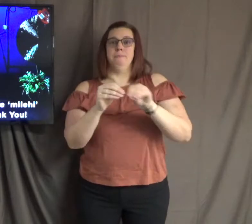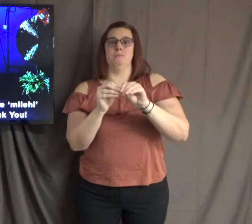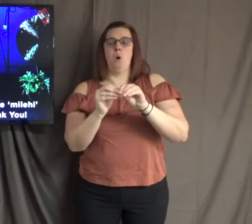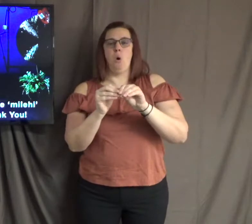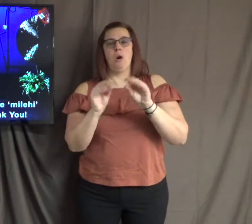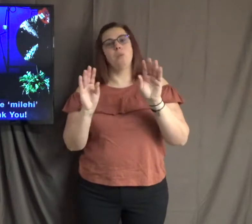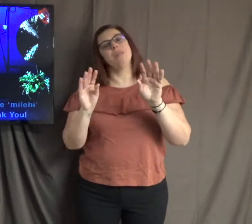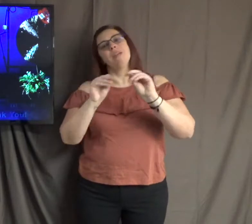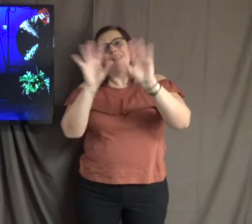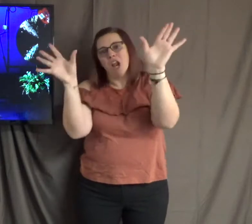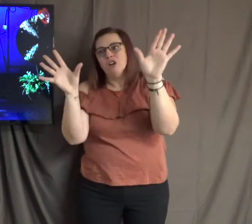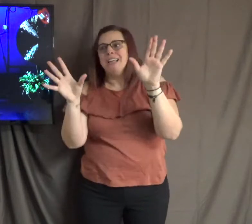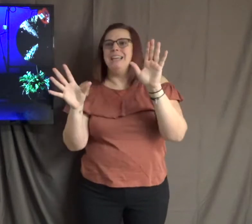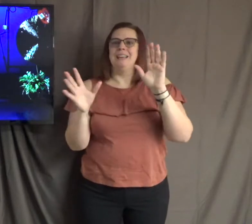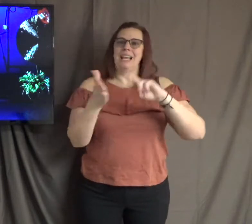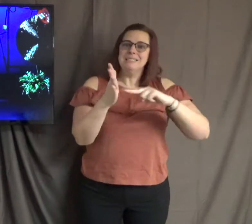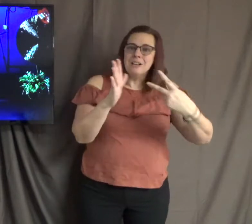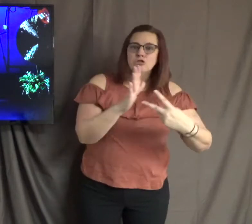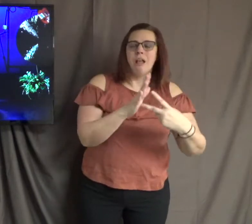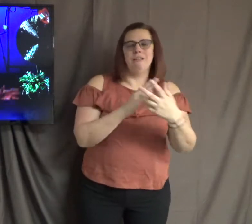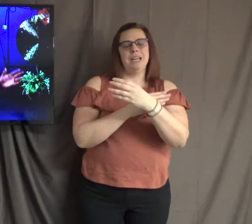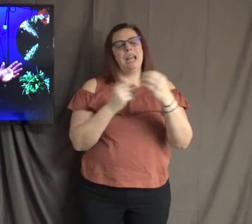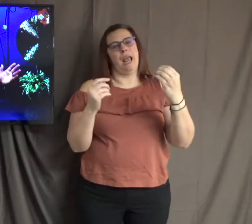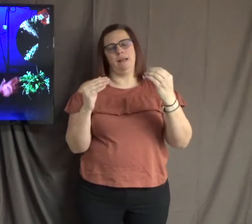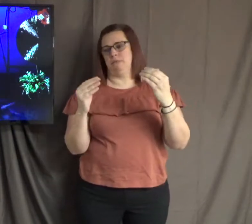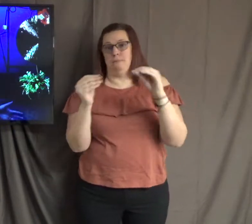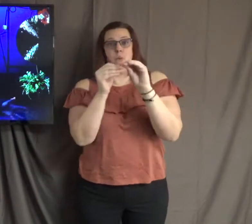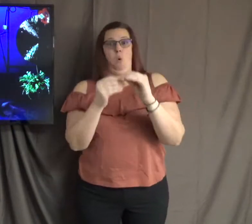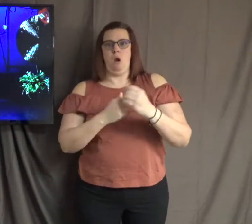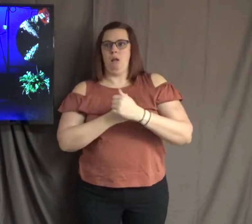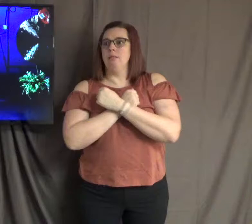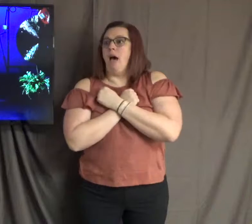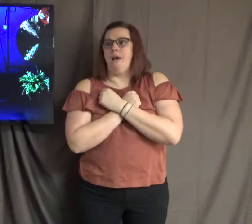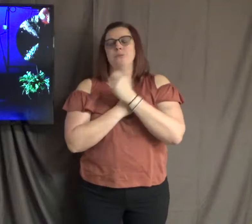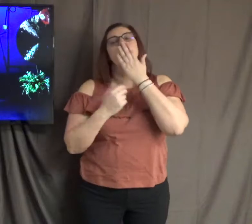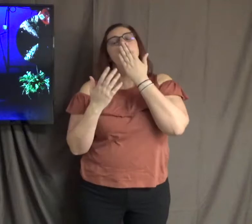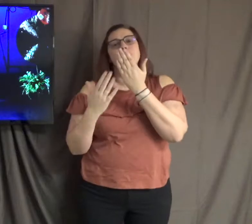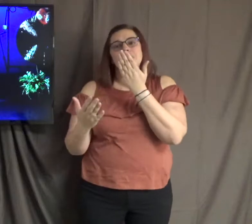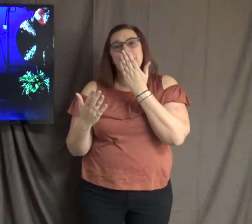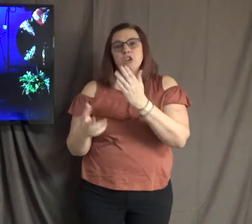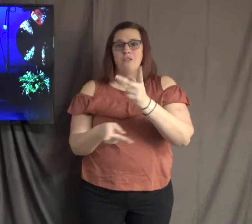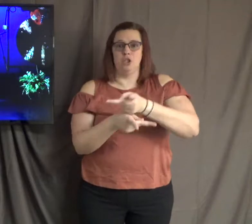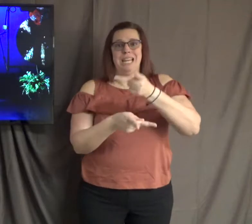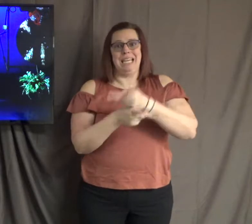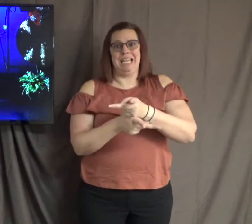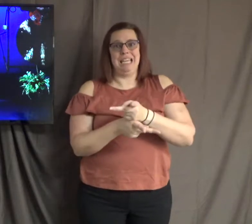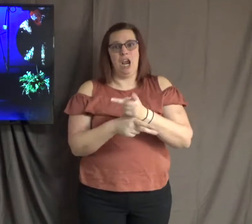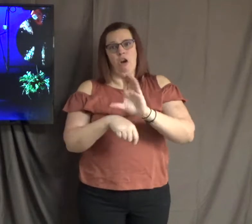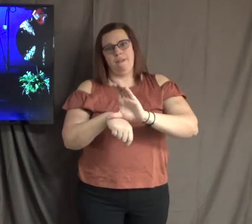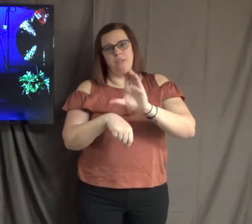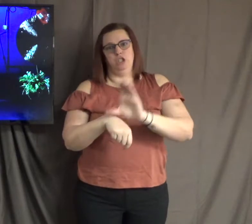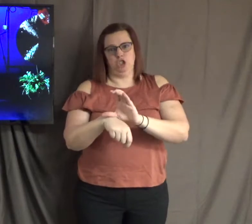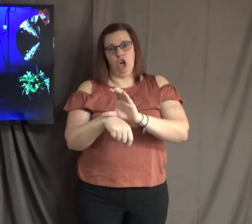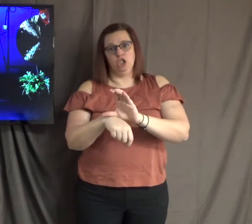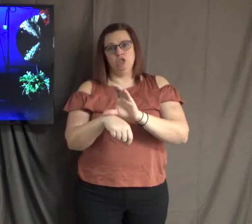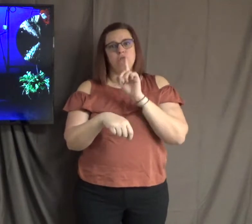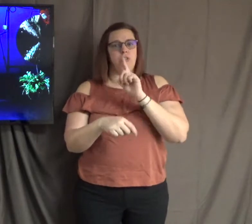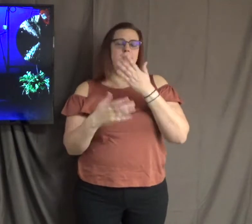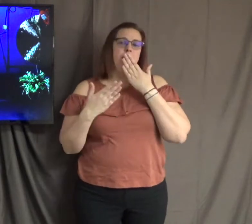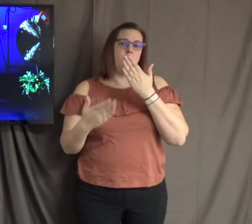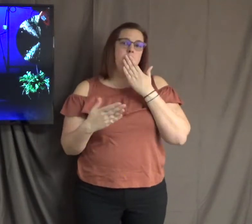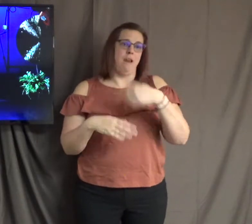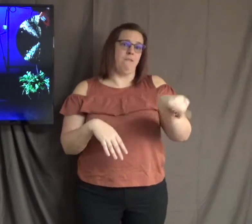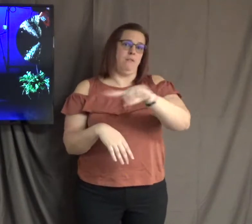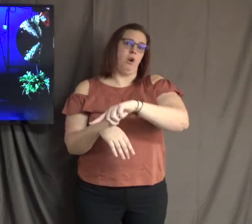greater intentionality, and greater love. So thank you for taking such good care of your church. We are just so grateful to each and every one